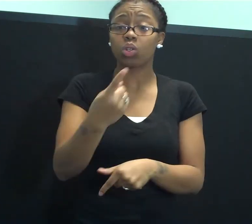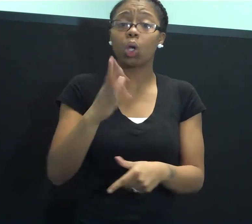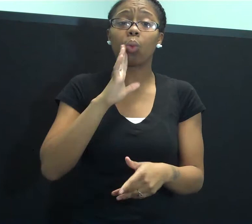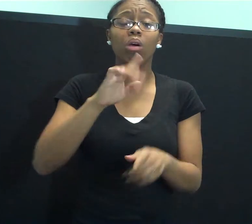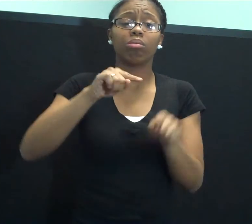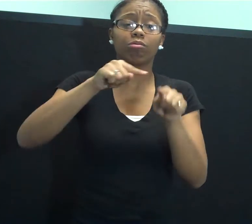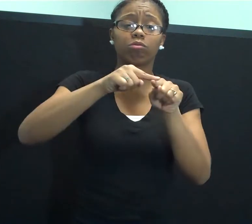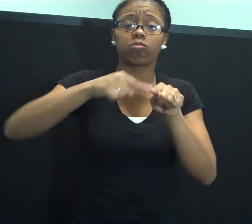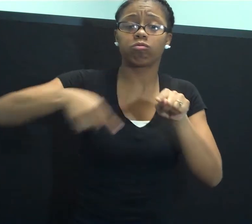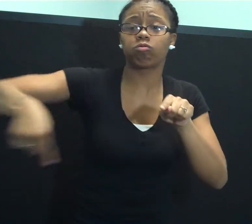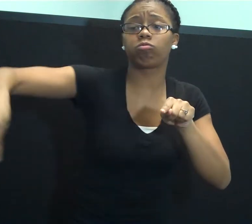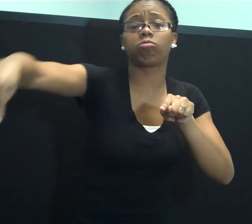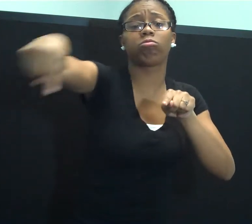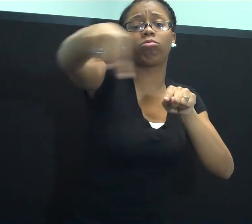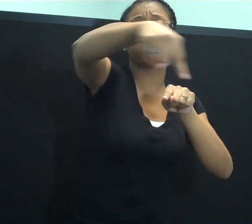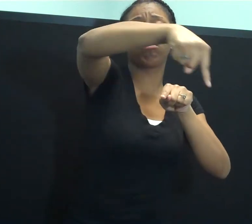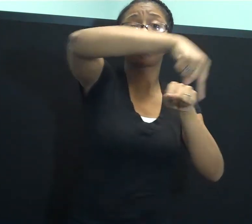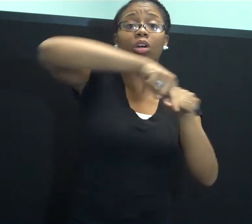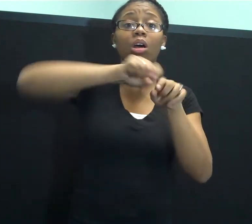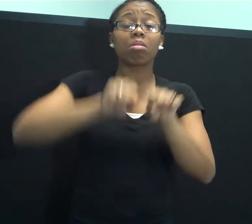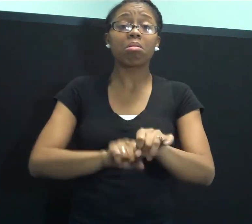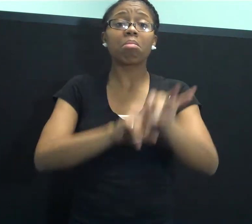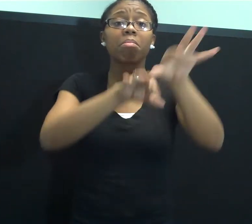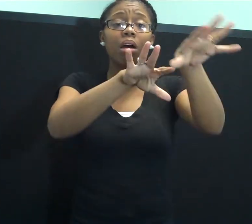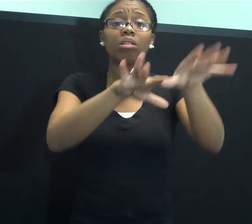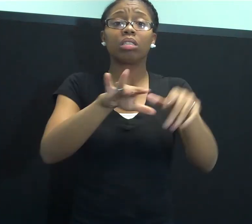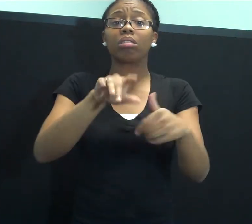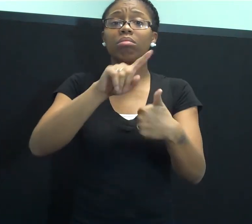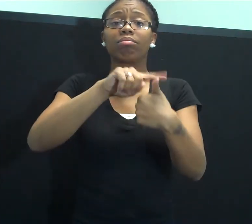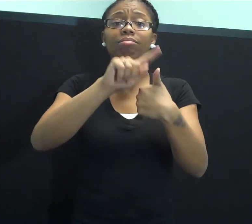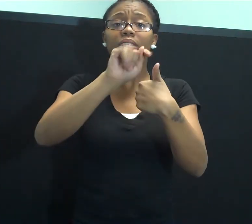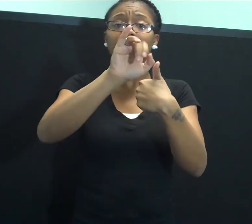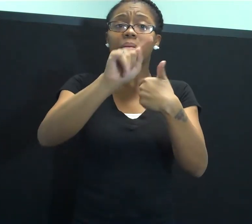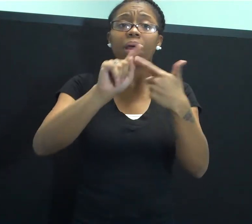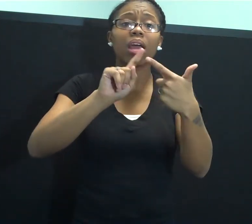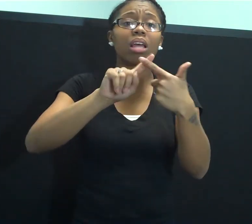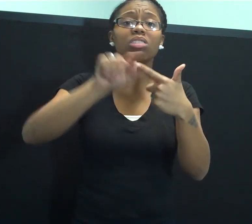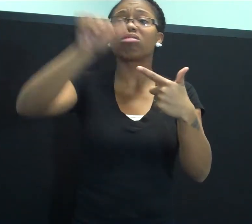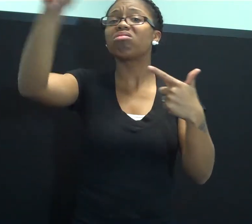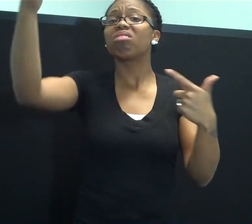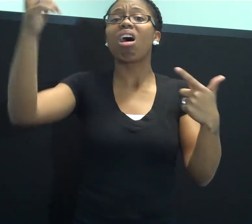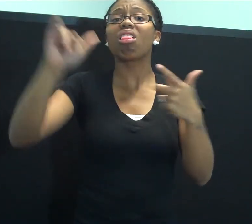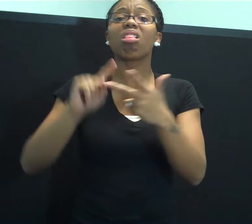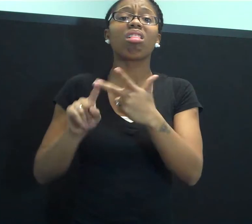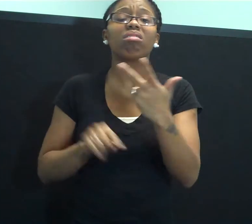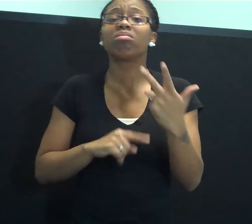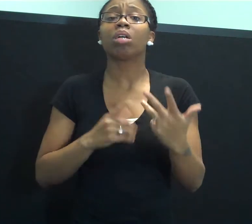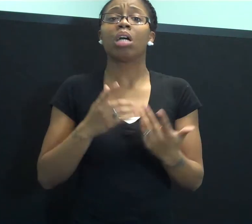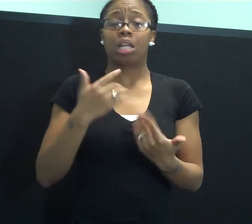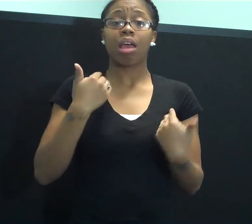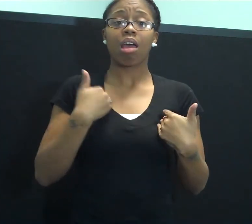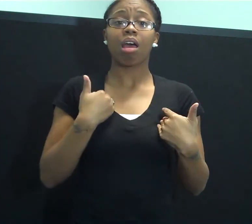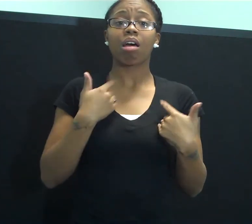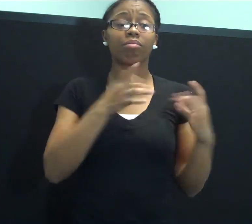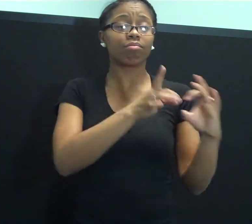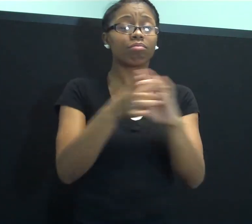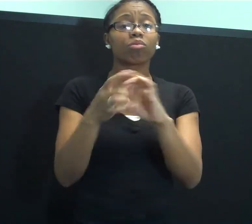circumambulated, walked around the mountain peak to pay homage to the different shrines that were associated with different saints at